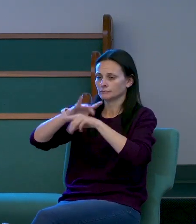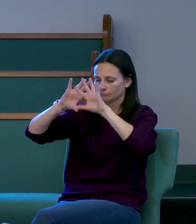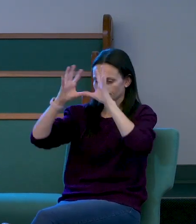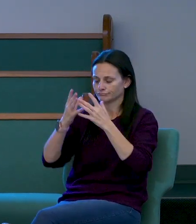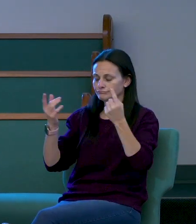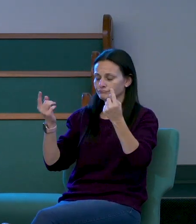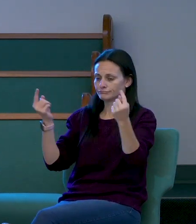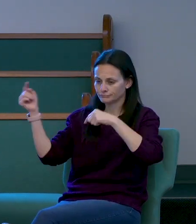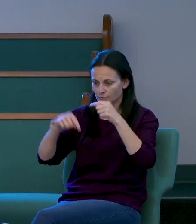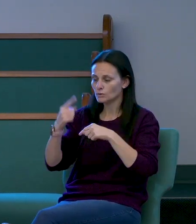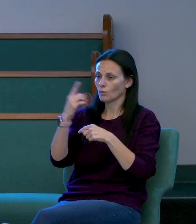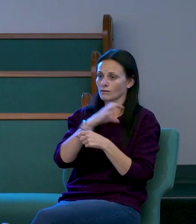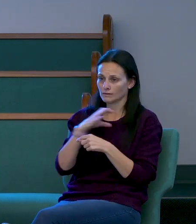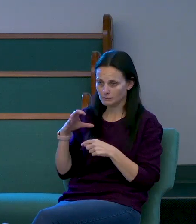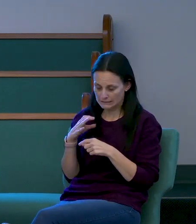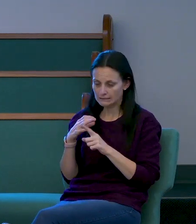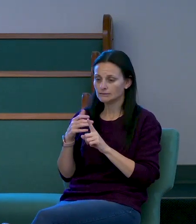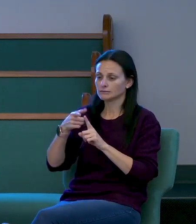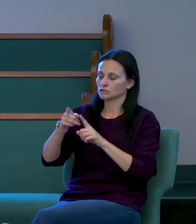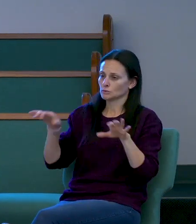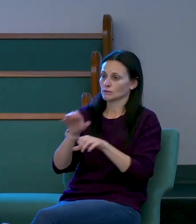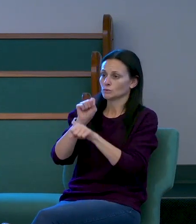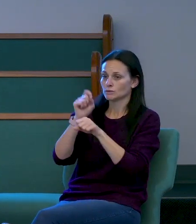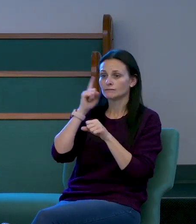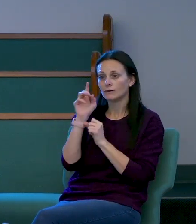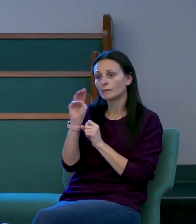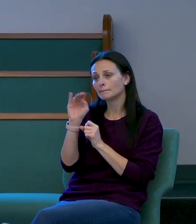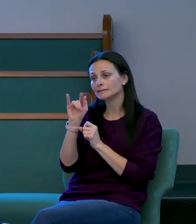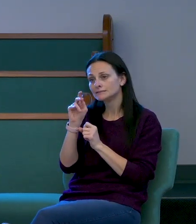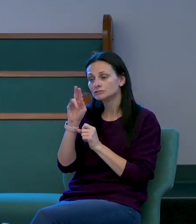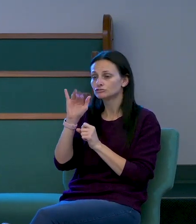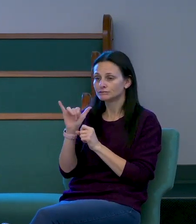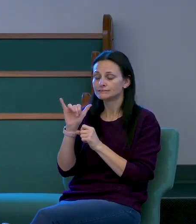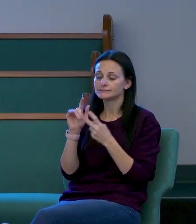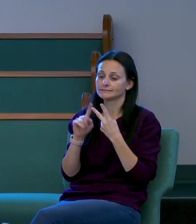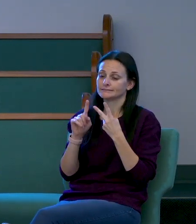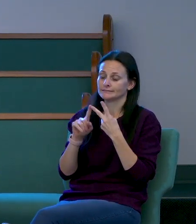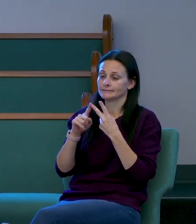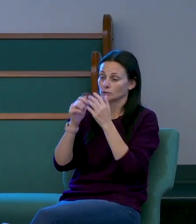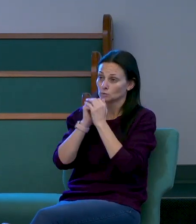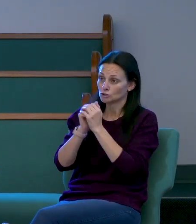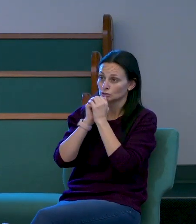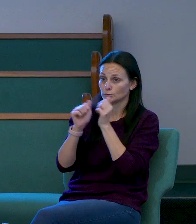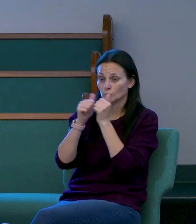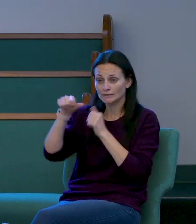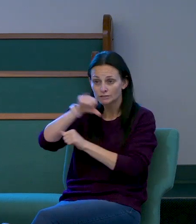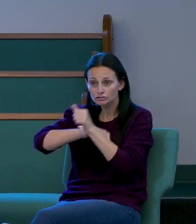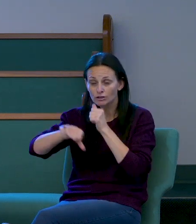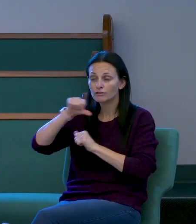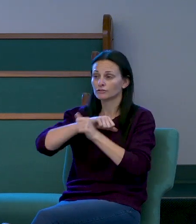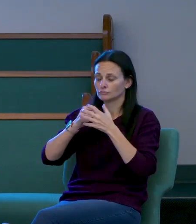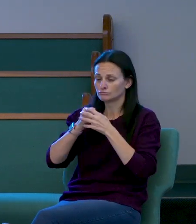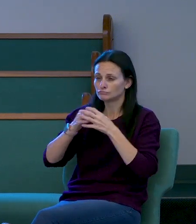one committee doing the work of ministry, doing the work of worshiping with one another, growing